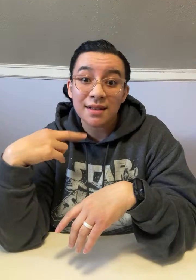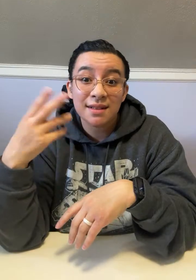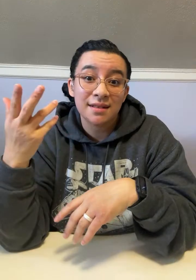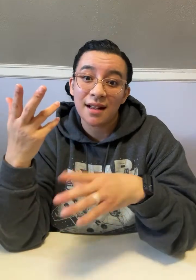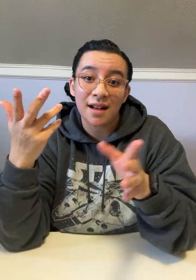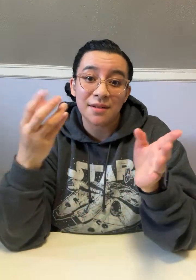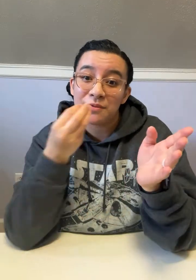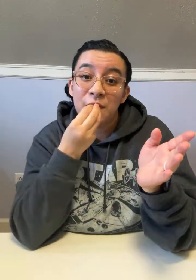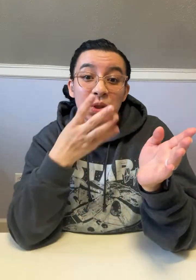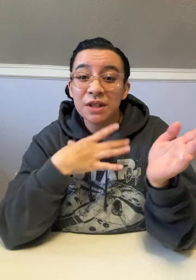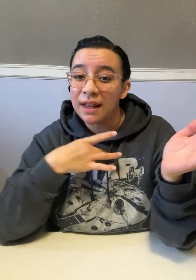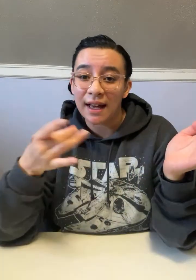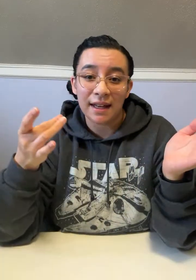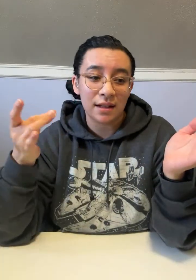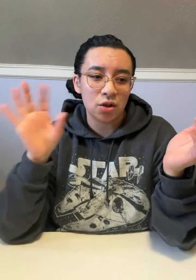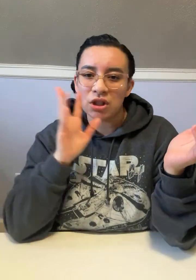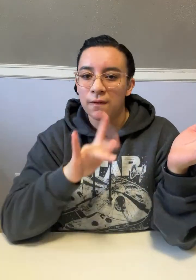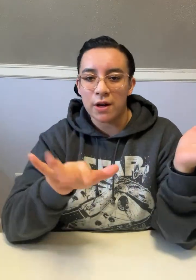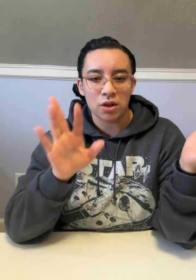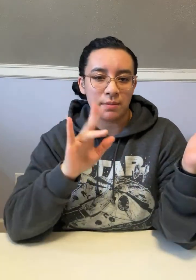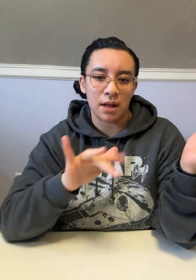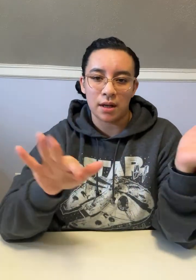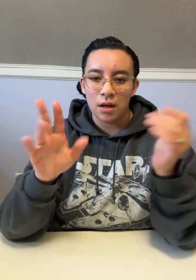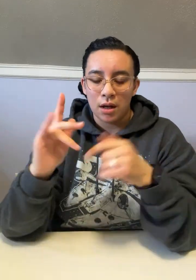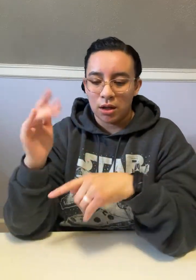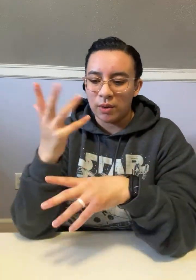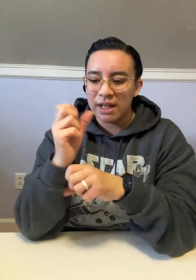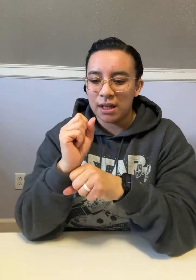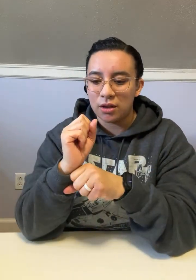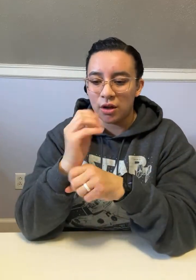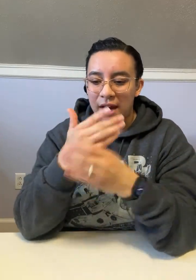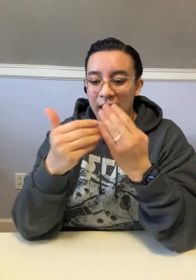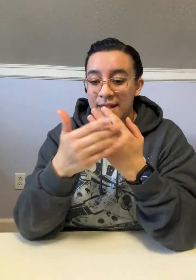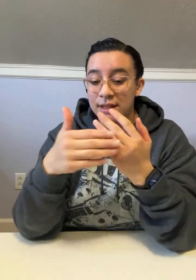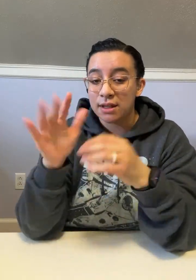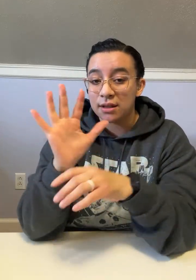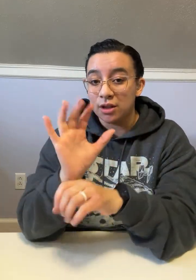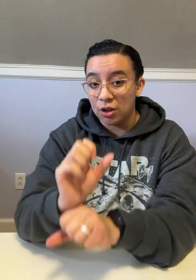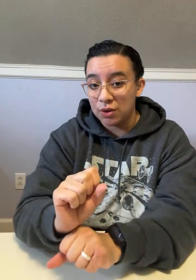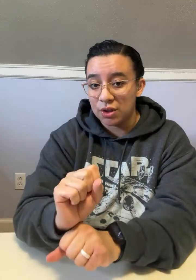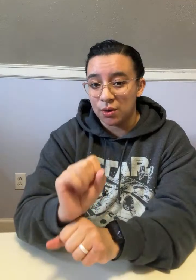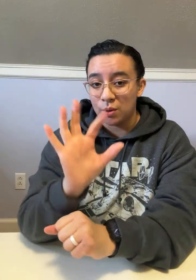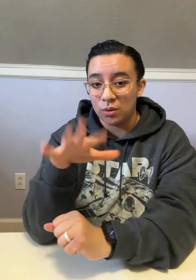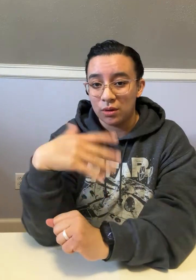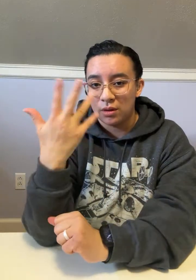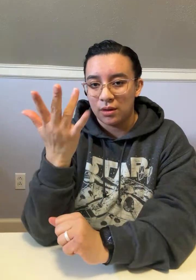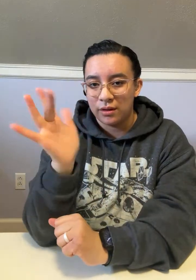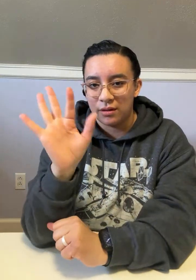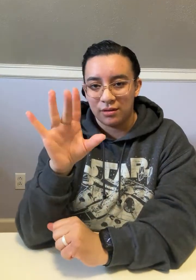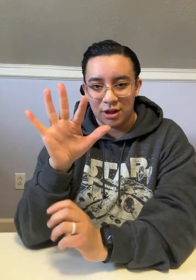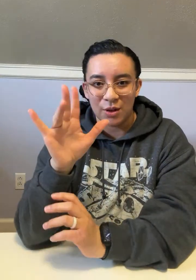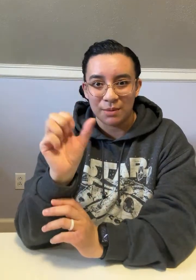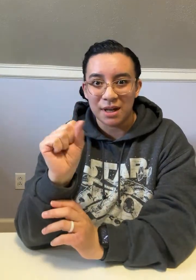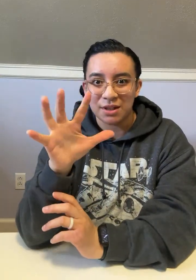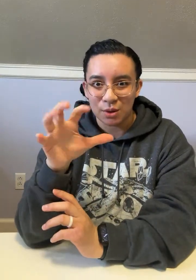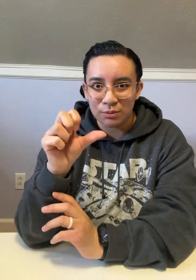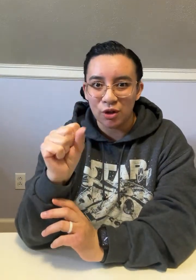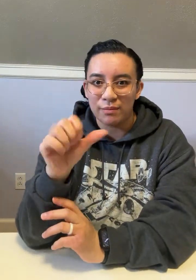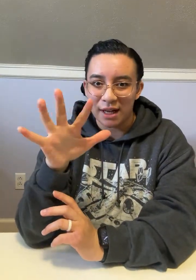restaurants, food you like. You just fingerspell it. You want to get your hands used to, the muscles movement,